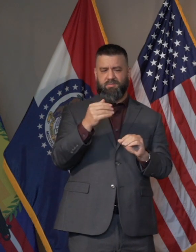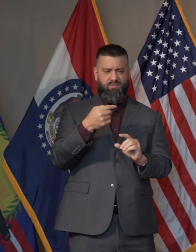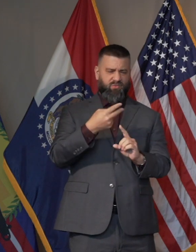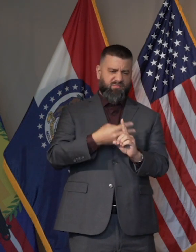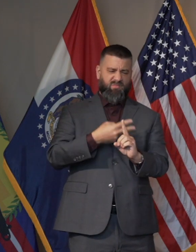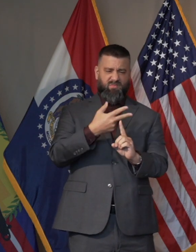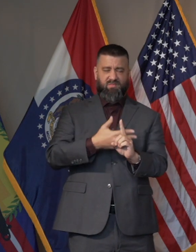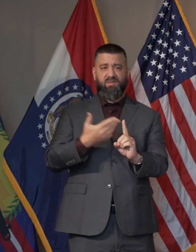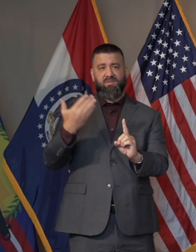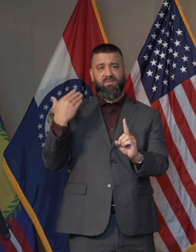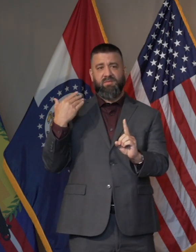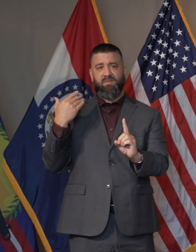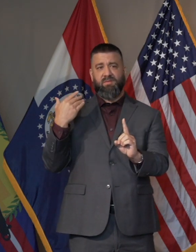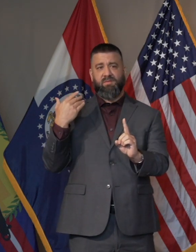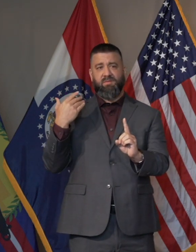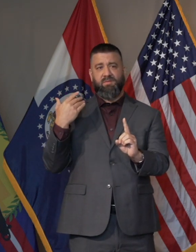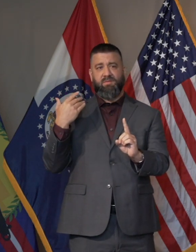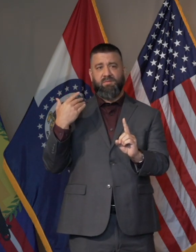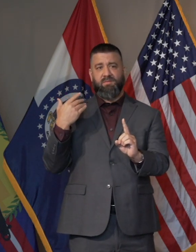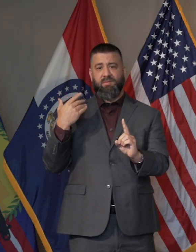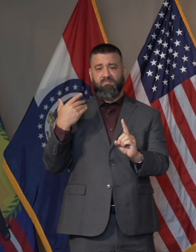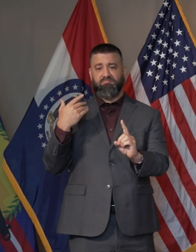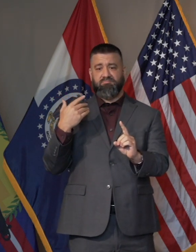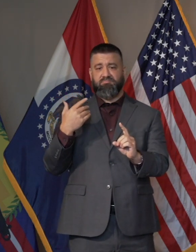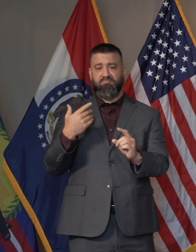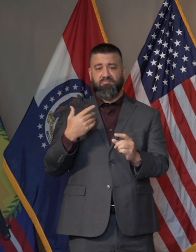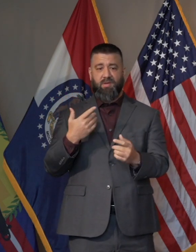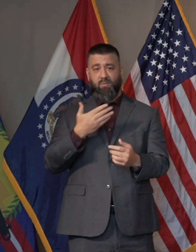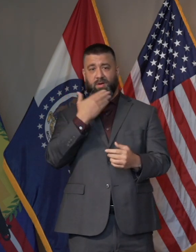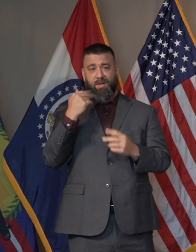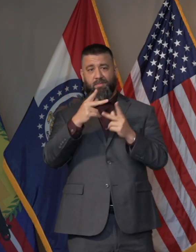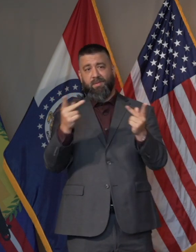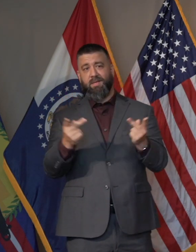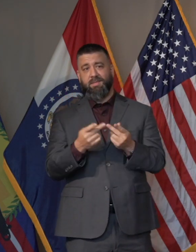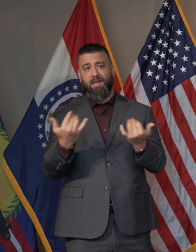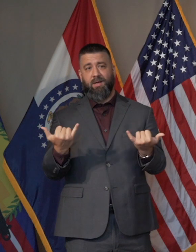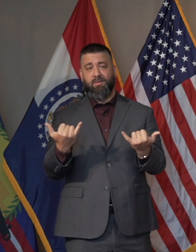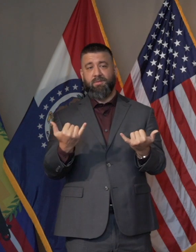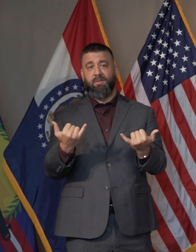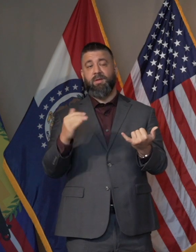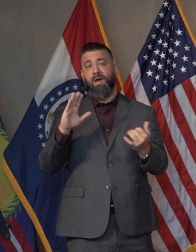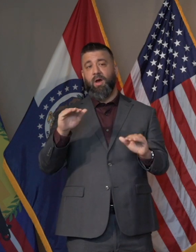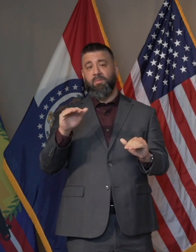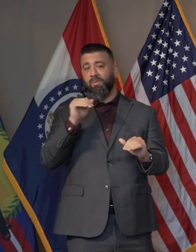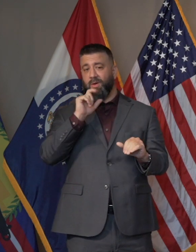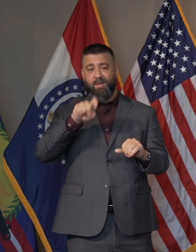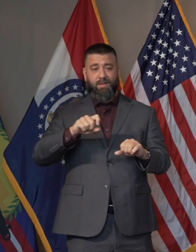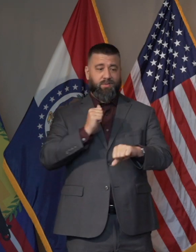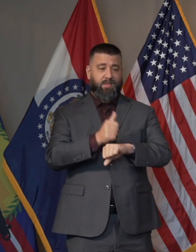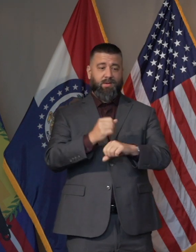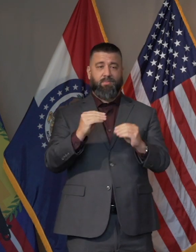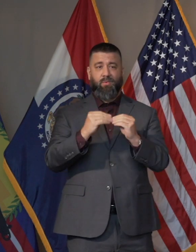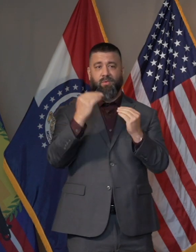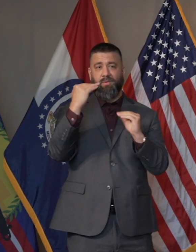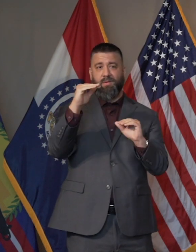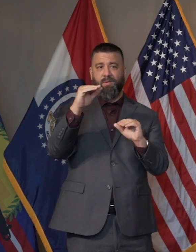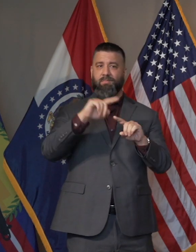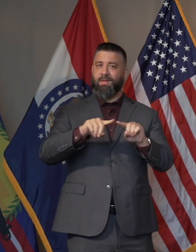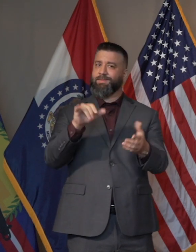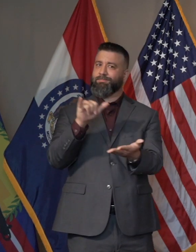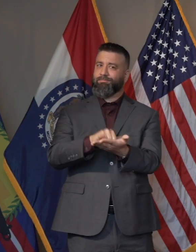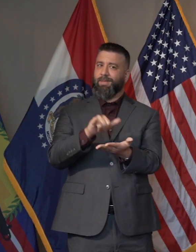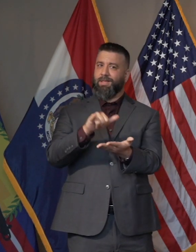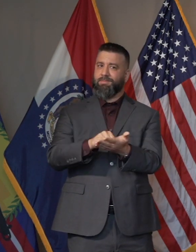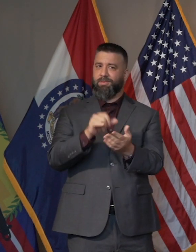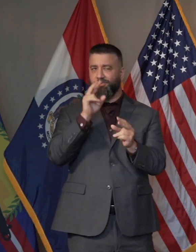months ago, and we got to a better place. So I hope we can get to a better place, and I hope we don't need more restrictions, but it's impossible to